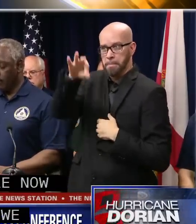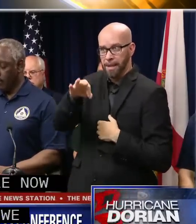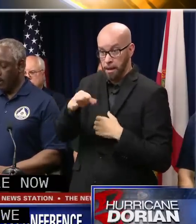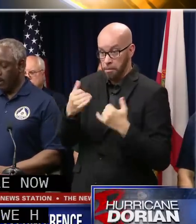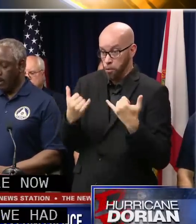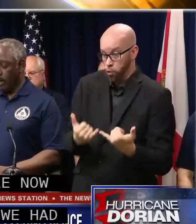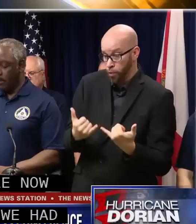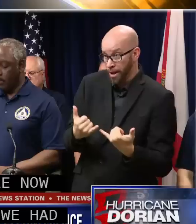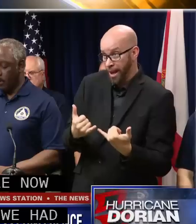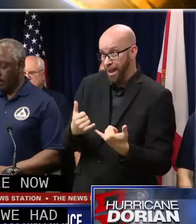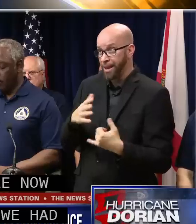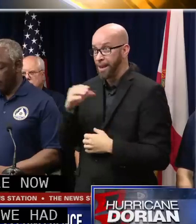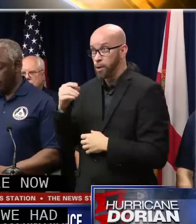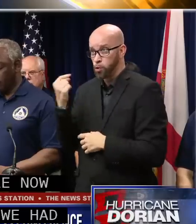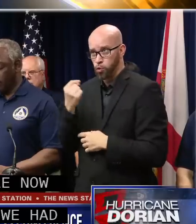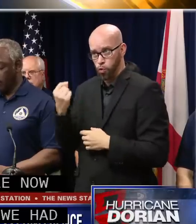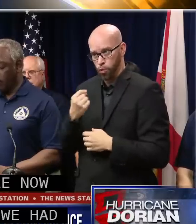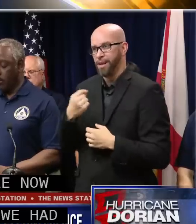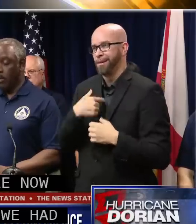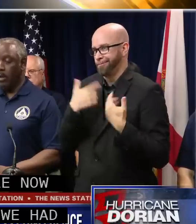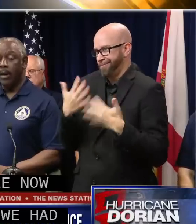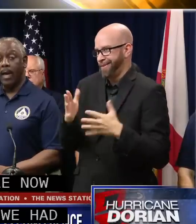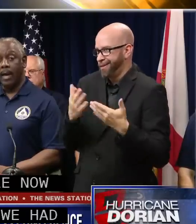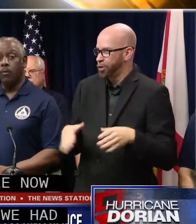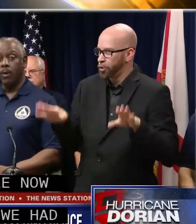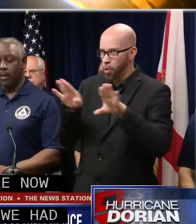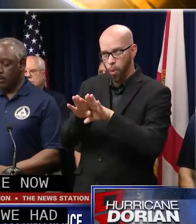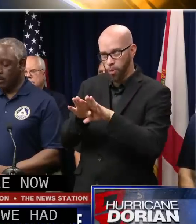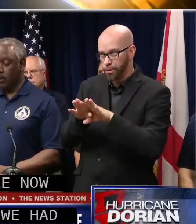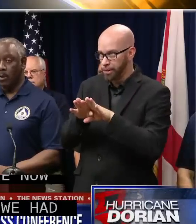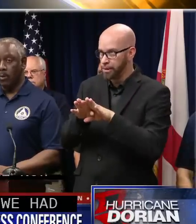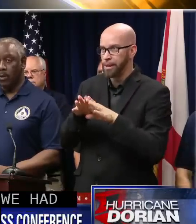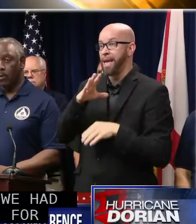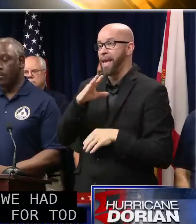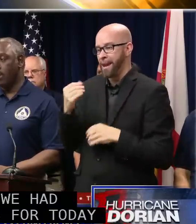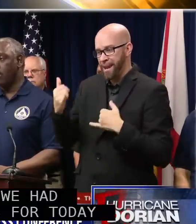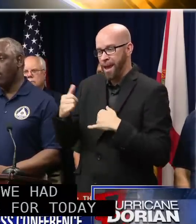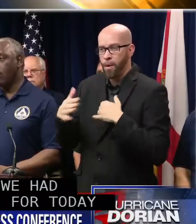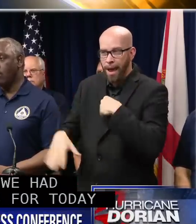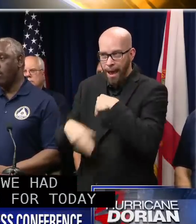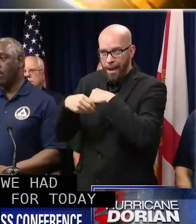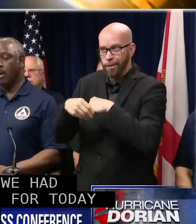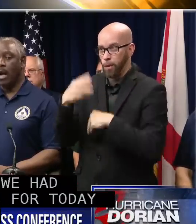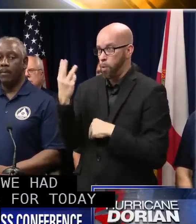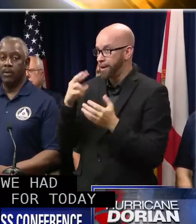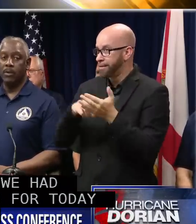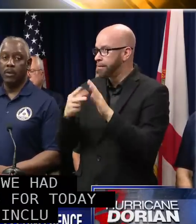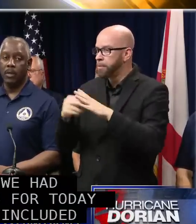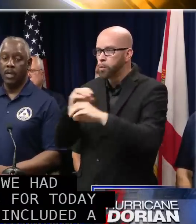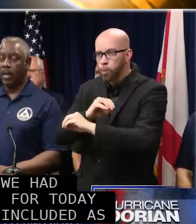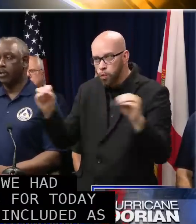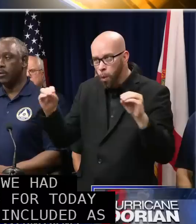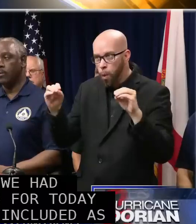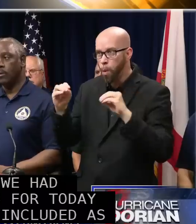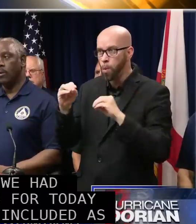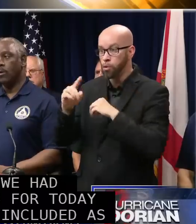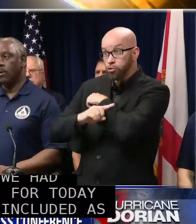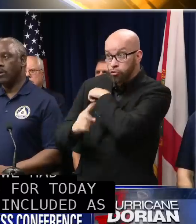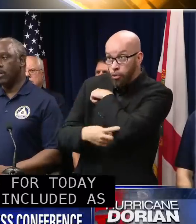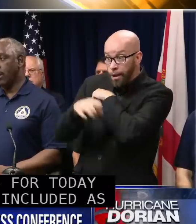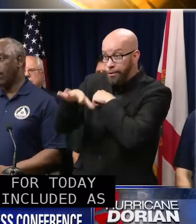Tuesday has been included as well, and Wednesday. So there will be no garbage